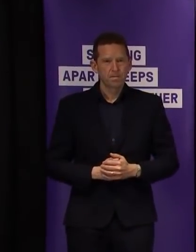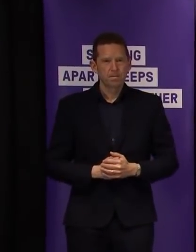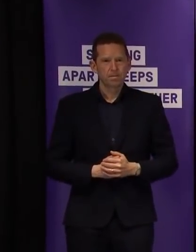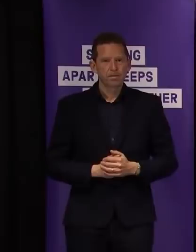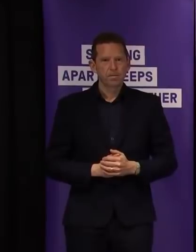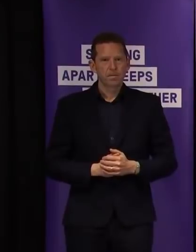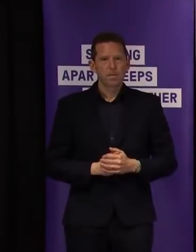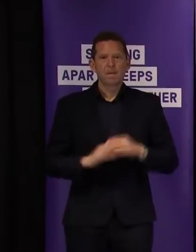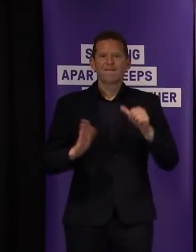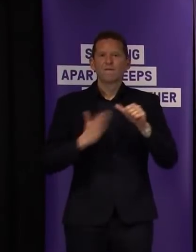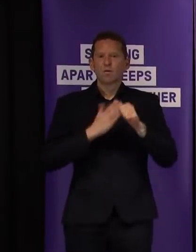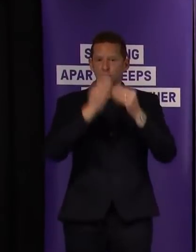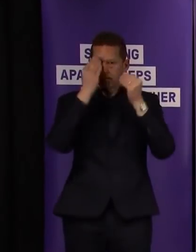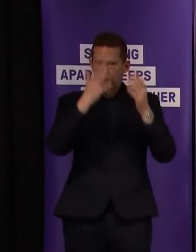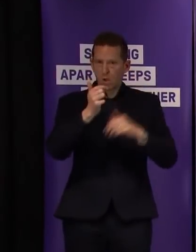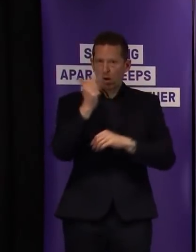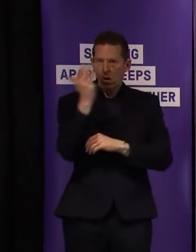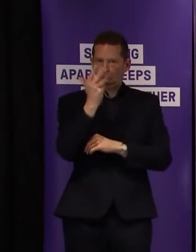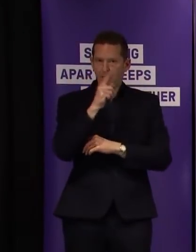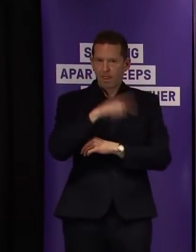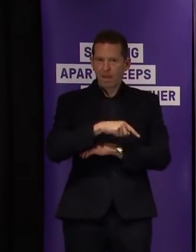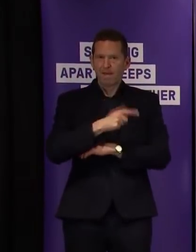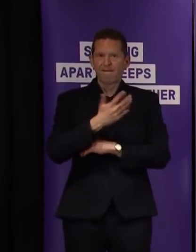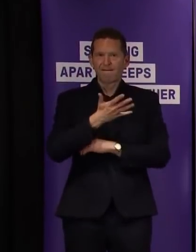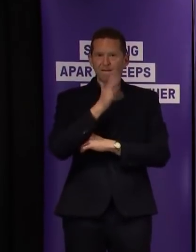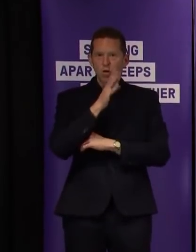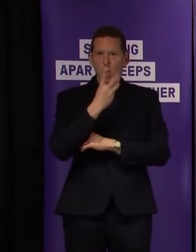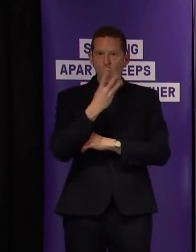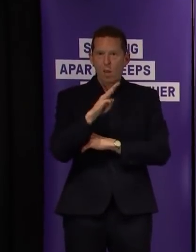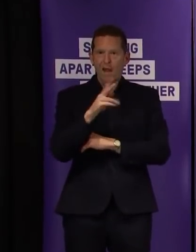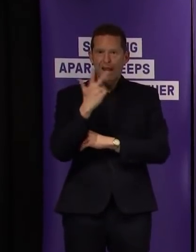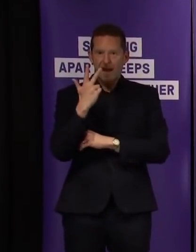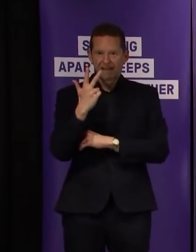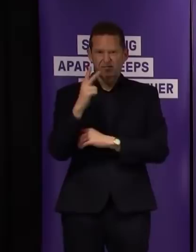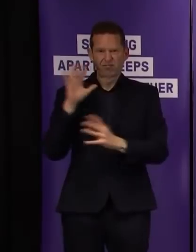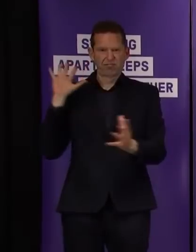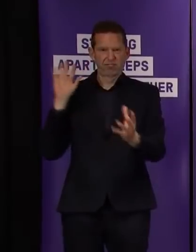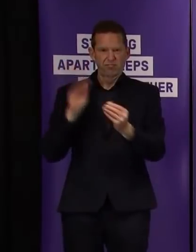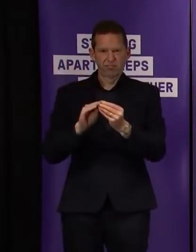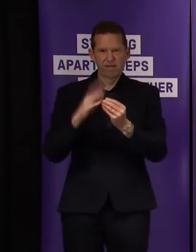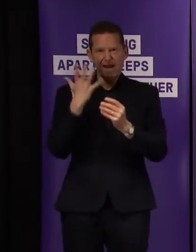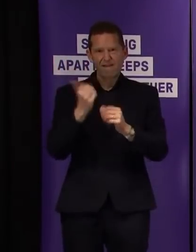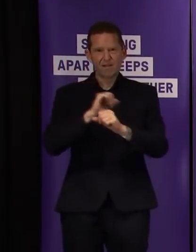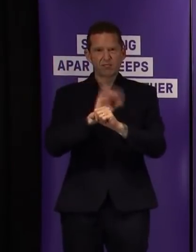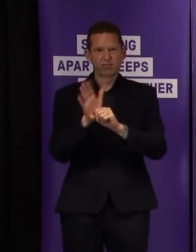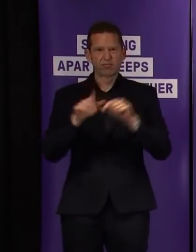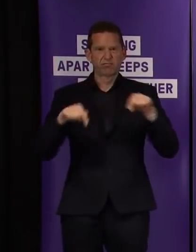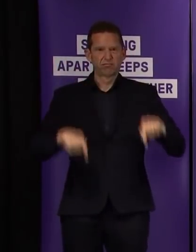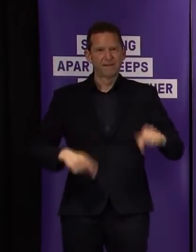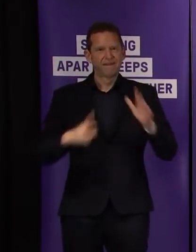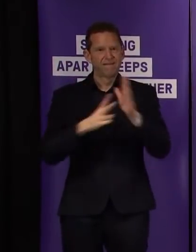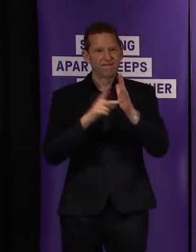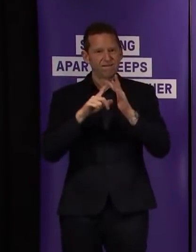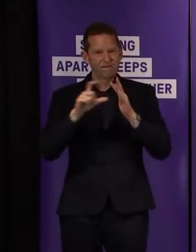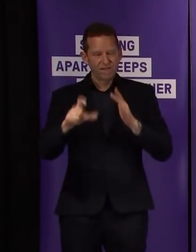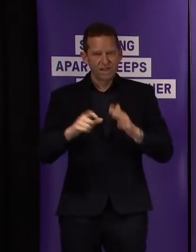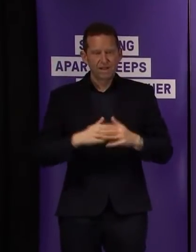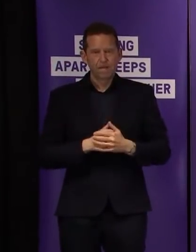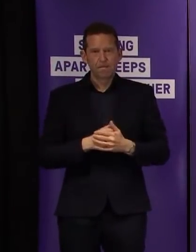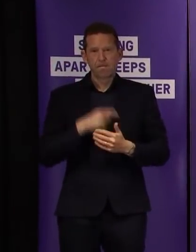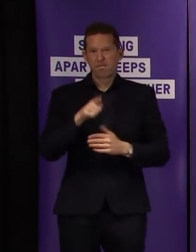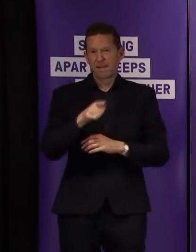First things first, there are 19,538 confirmed aggregate cases of coronavirus in Victoria. That